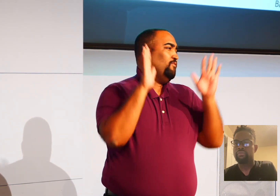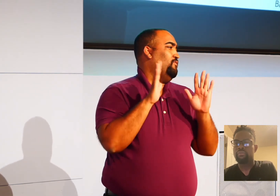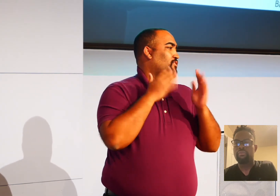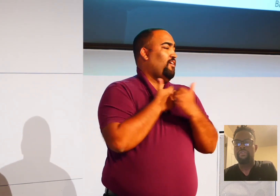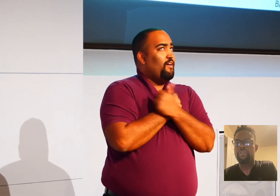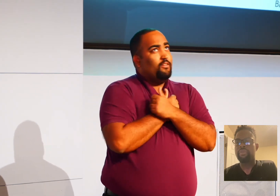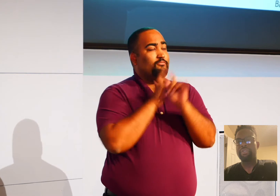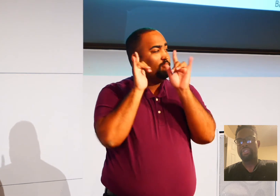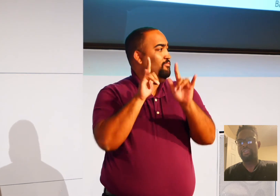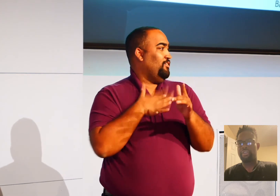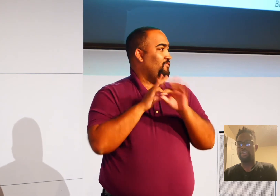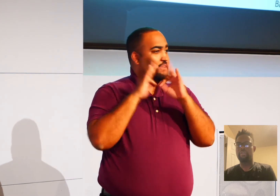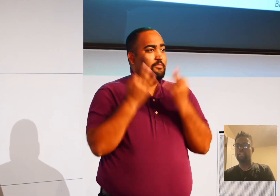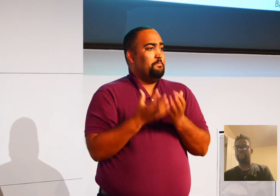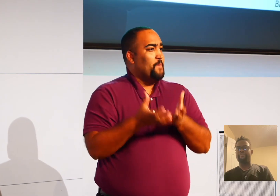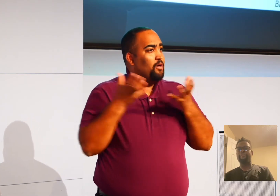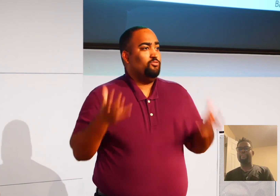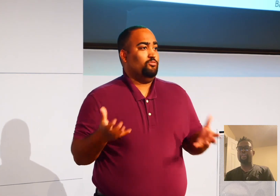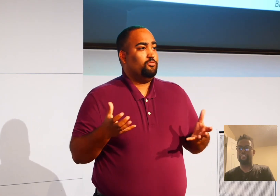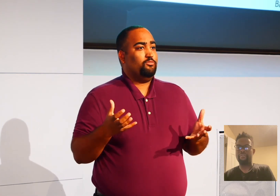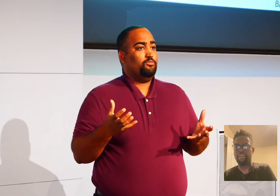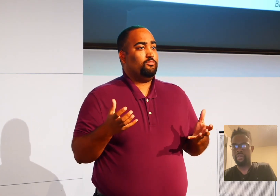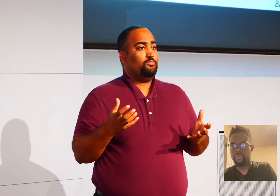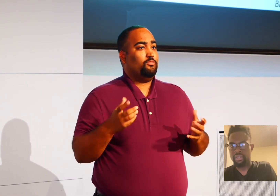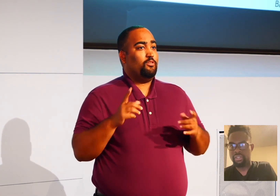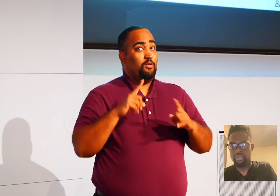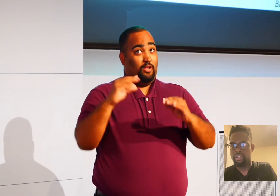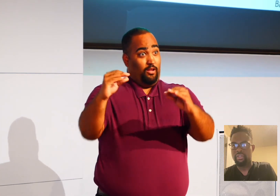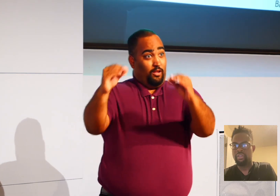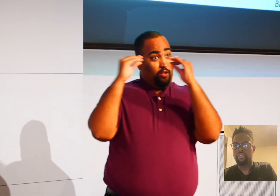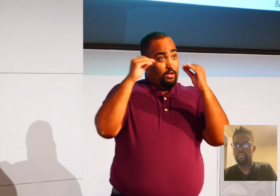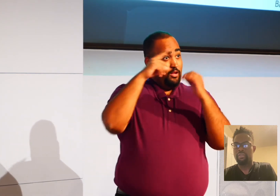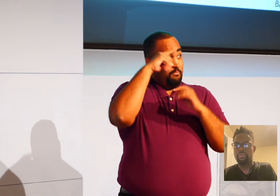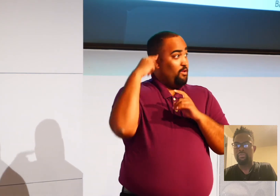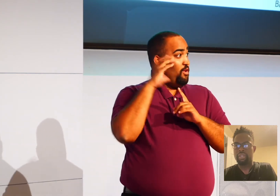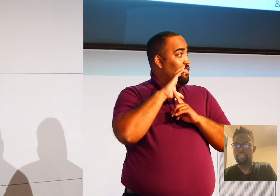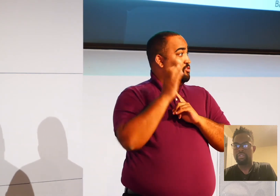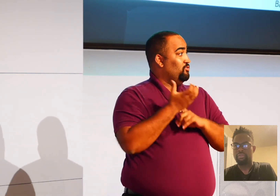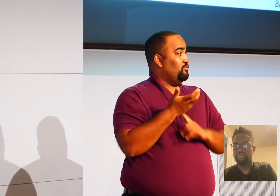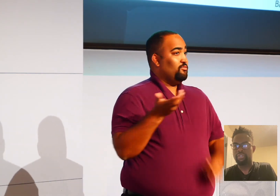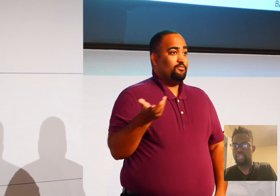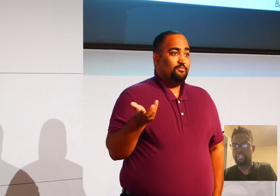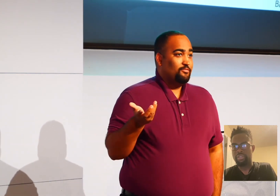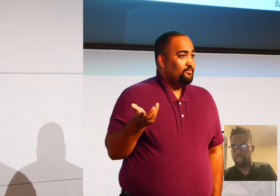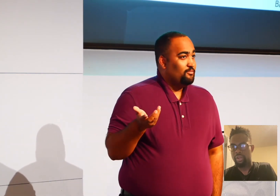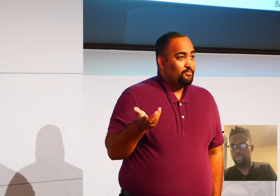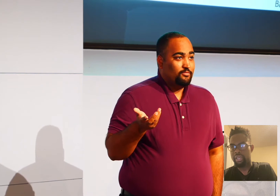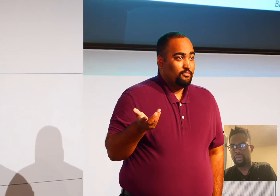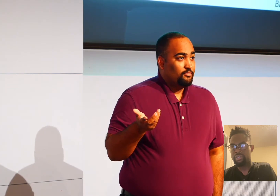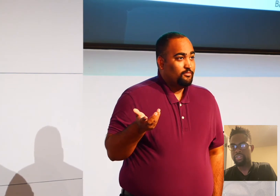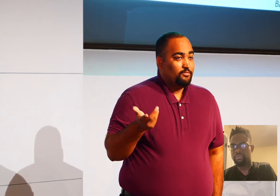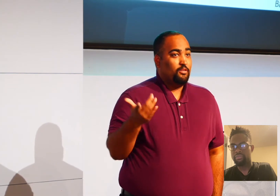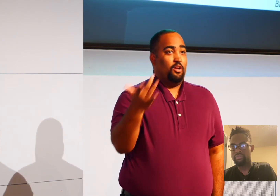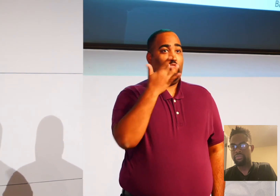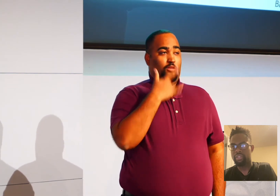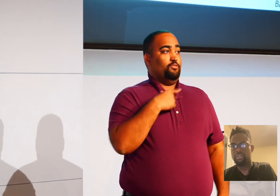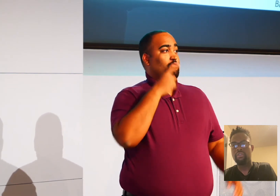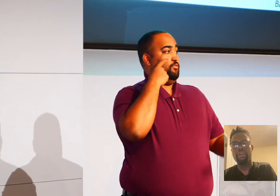My family, which is hearing, who I love very, very much. Did they teach me about black culture? No, you already know